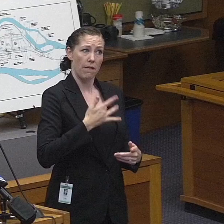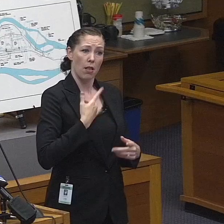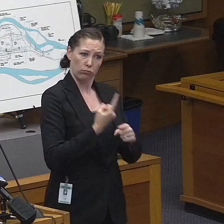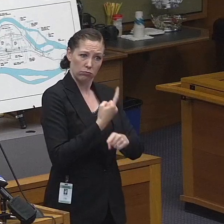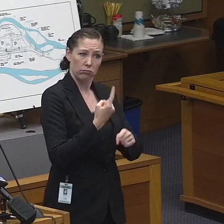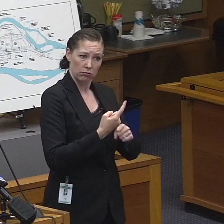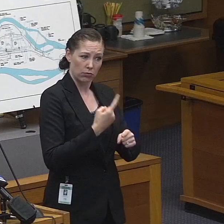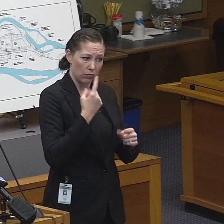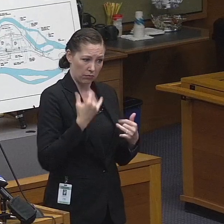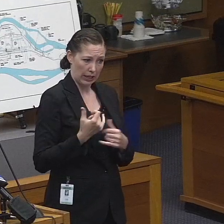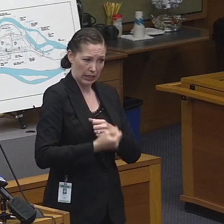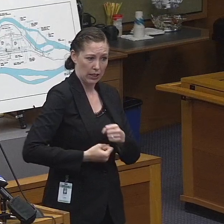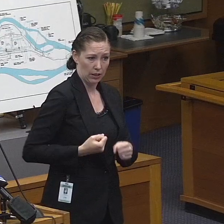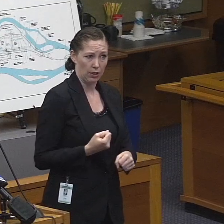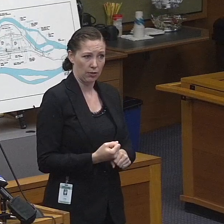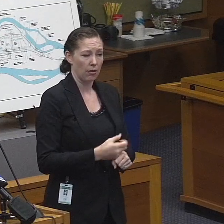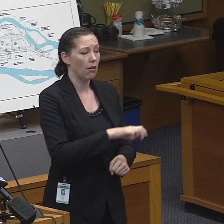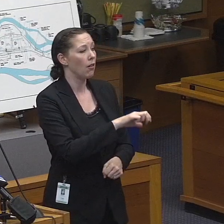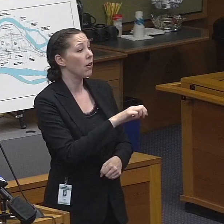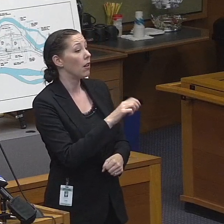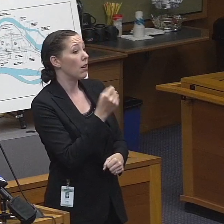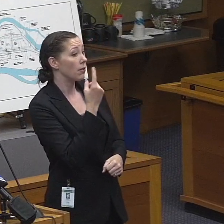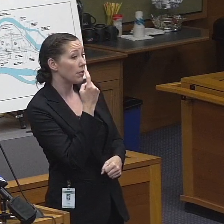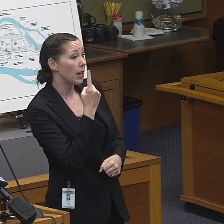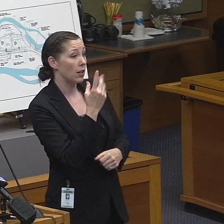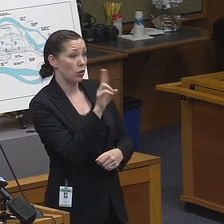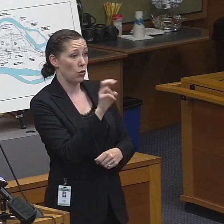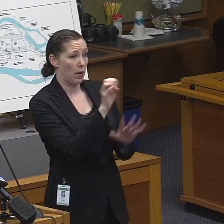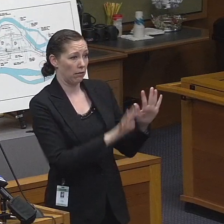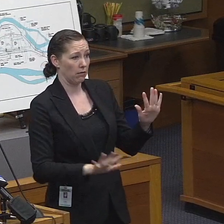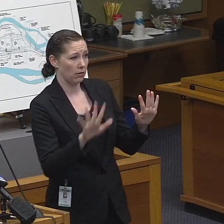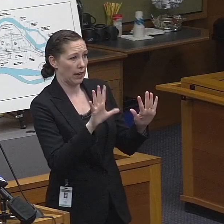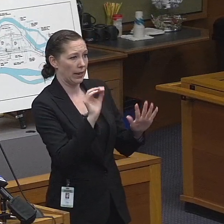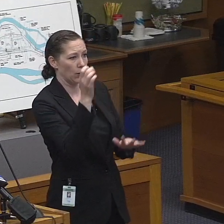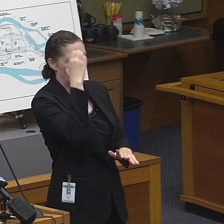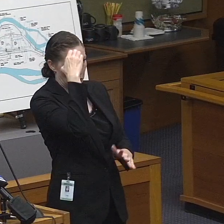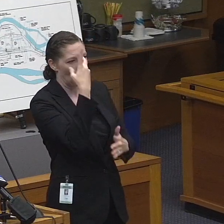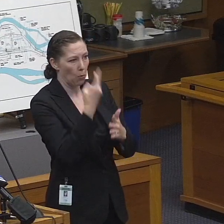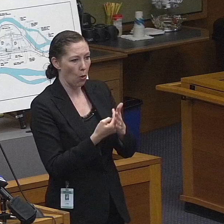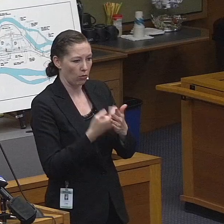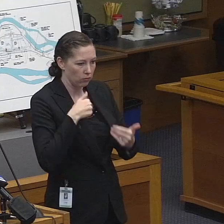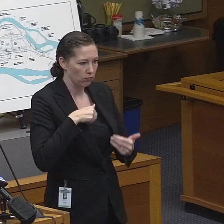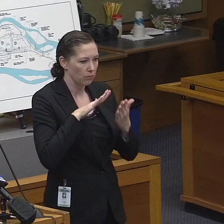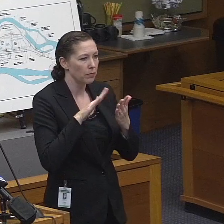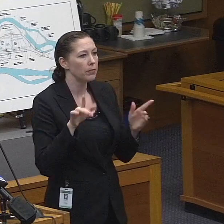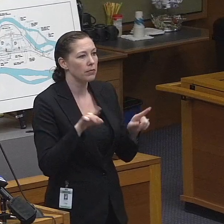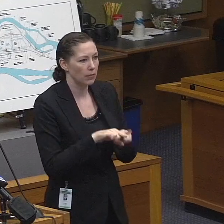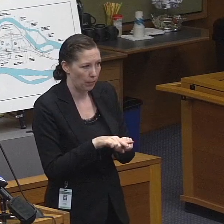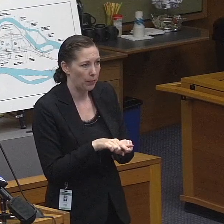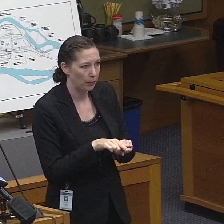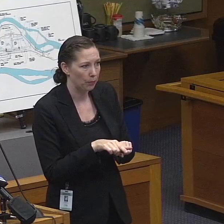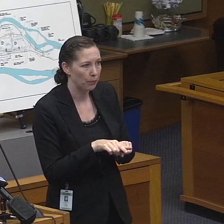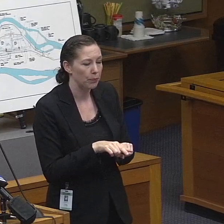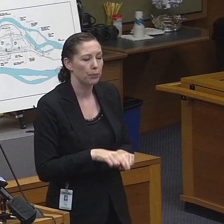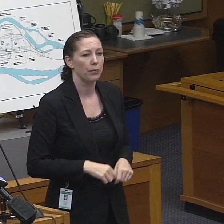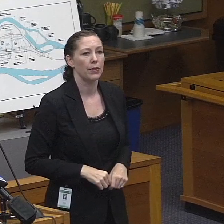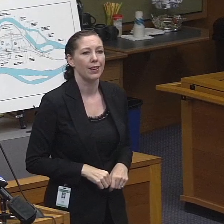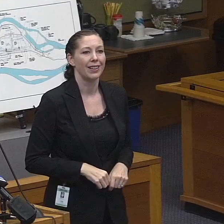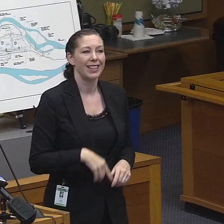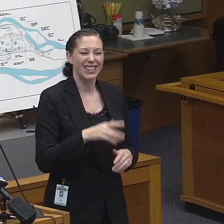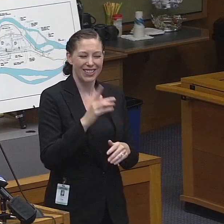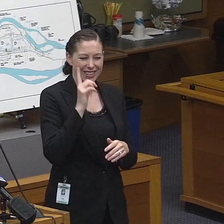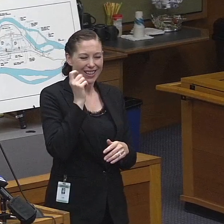an approach that's been used elsewhere in the United States and Europe. Longer term, we'll be bringing recommendations,